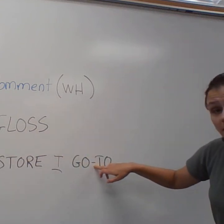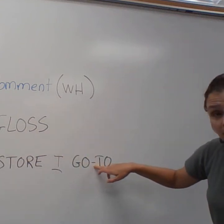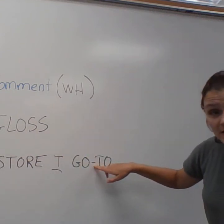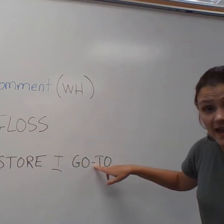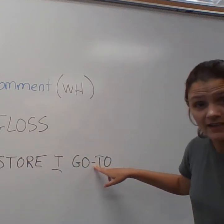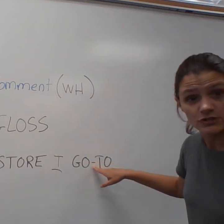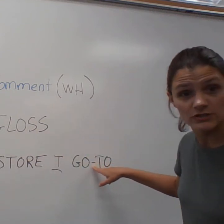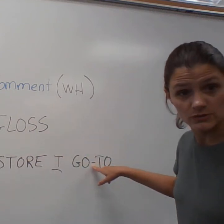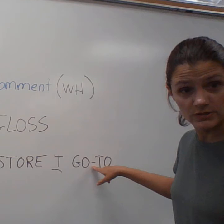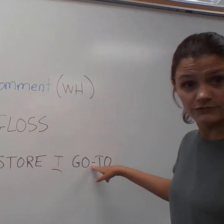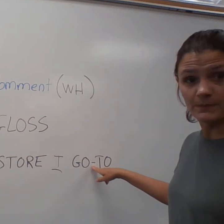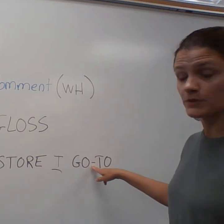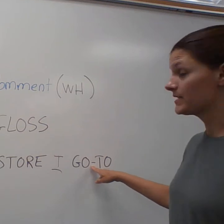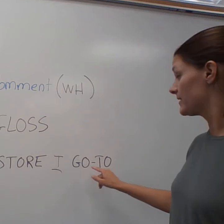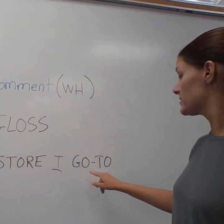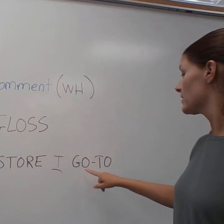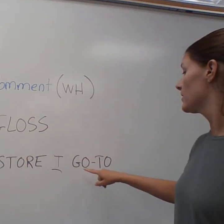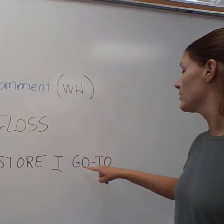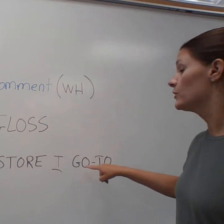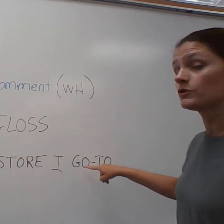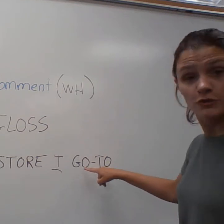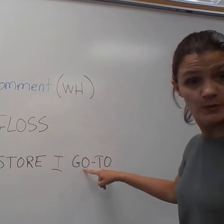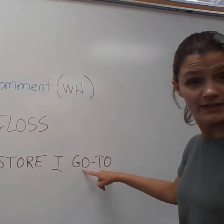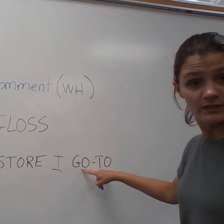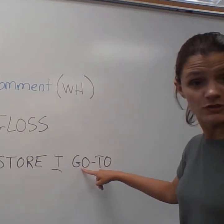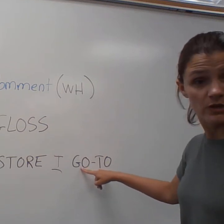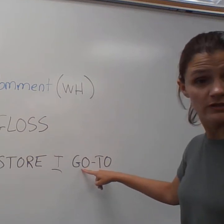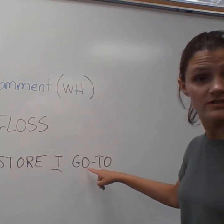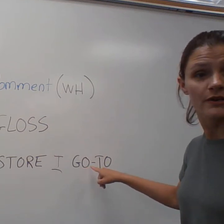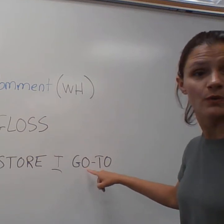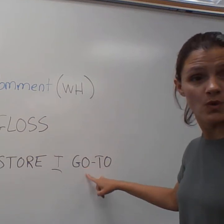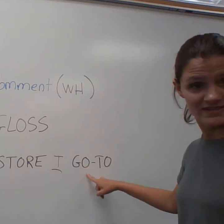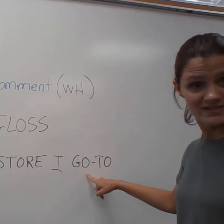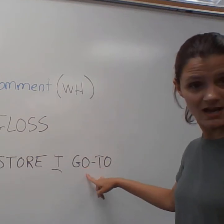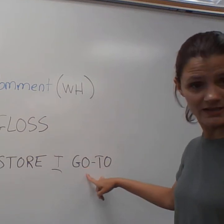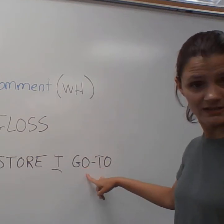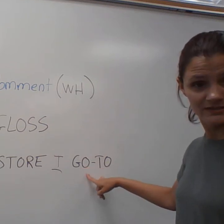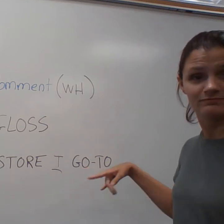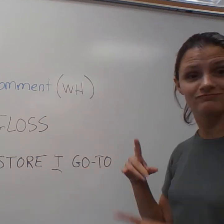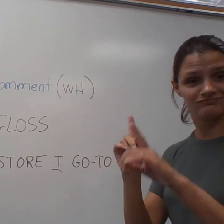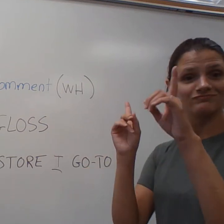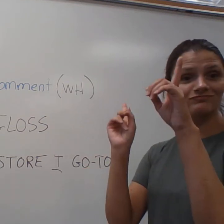The dash is used to represent two English words that are one sign.